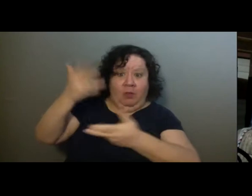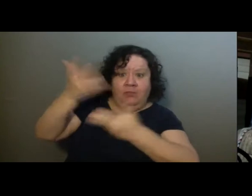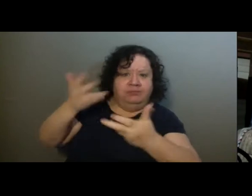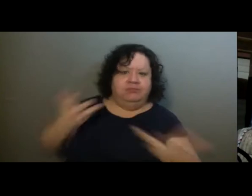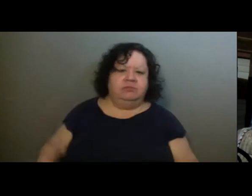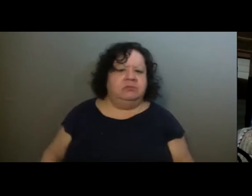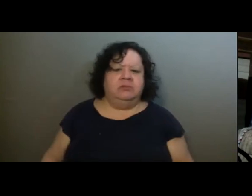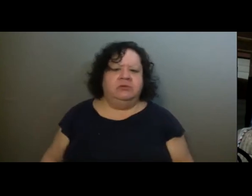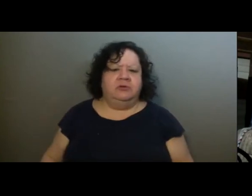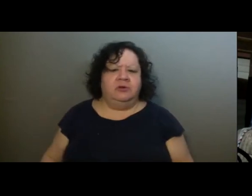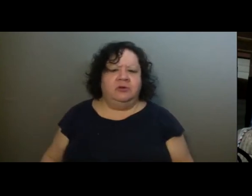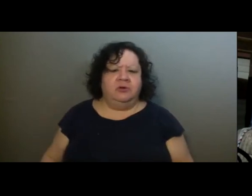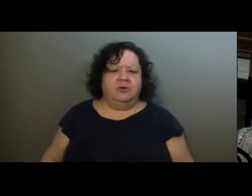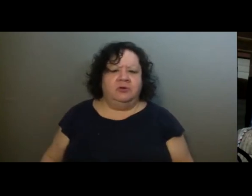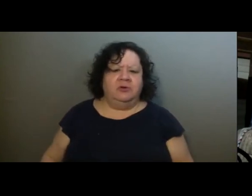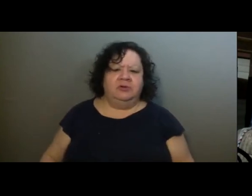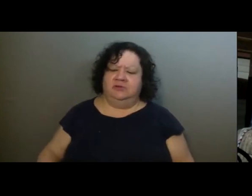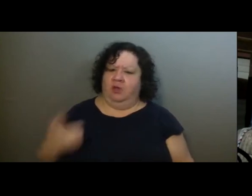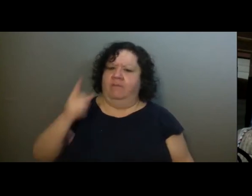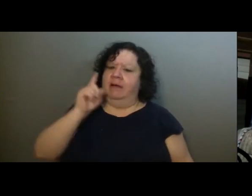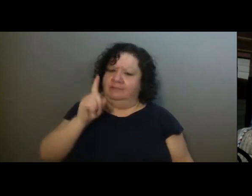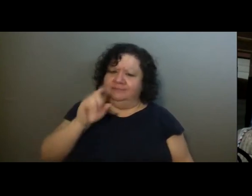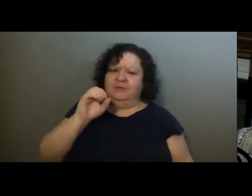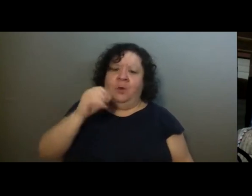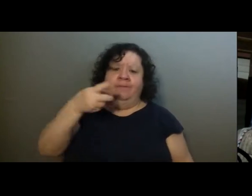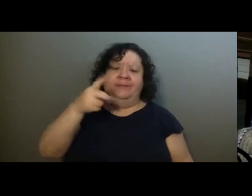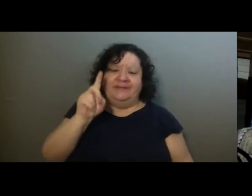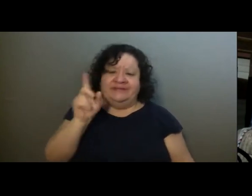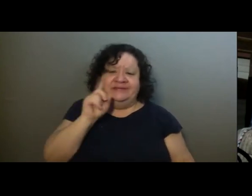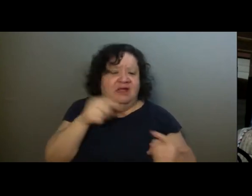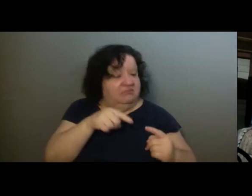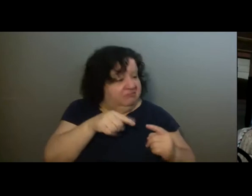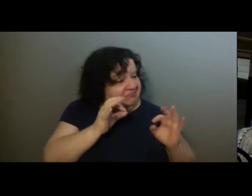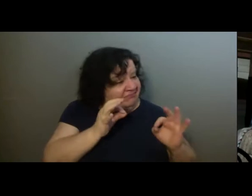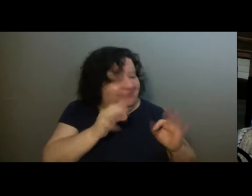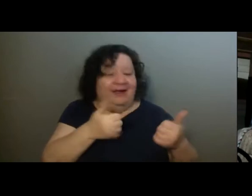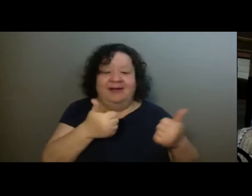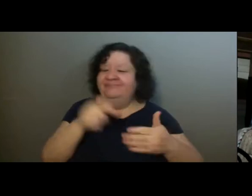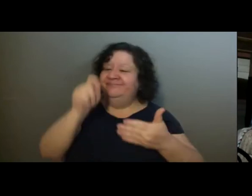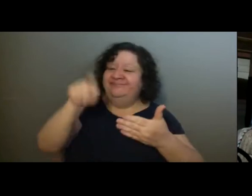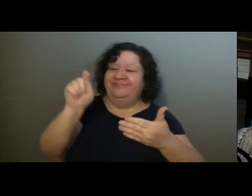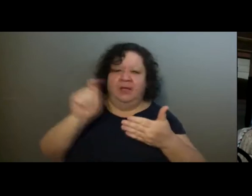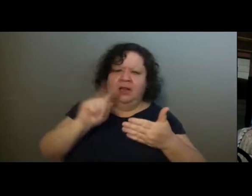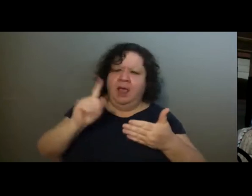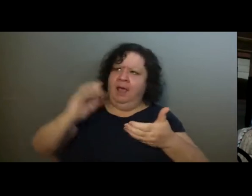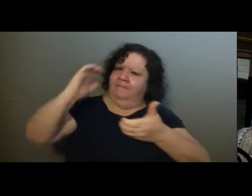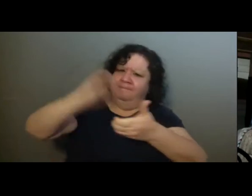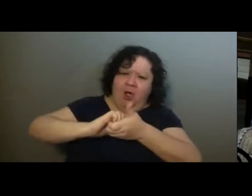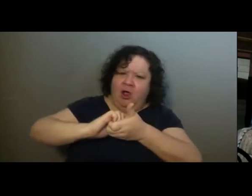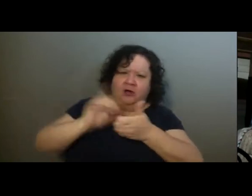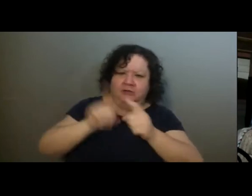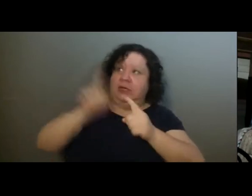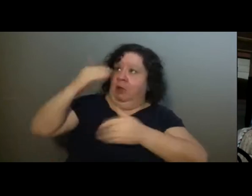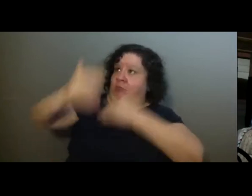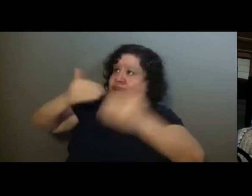is asking them questions or questionnaires often sent out. And then once the questions are answered, the items, the creation of the programs is then